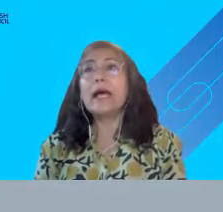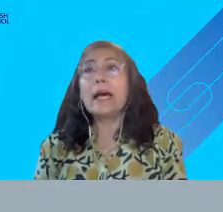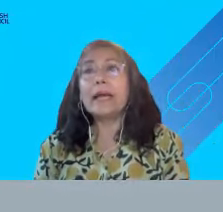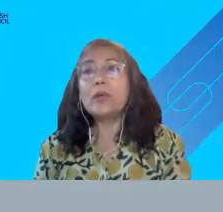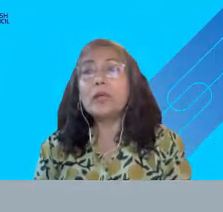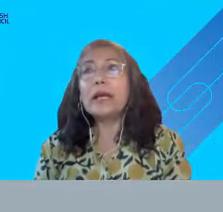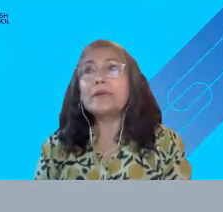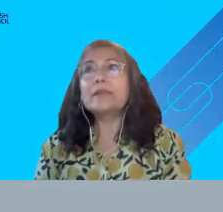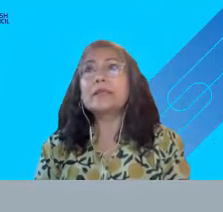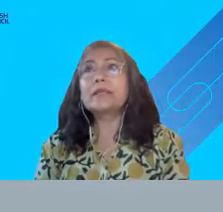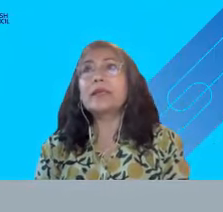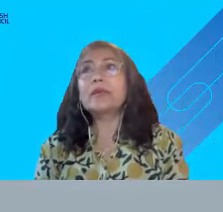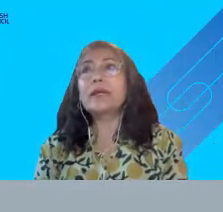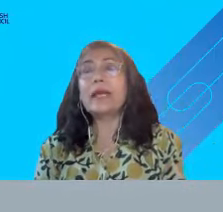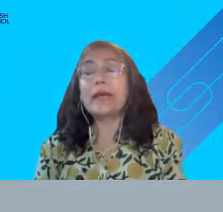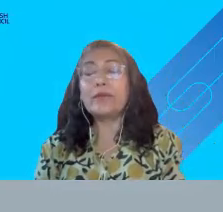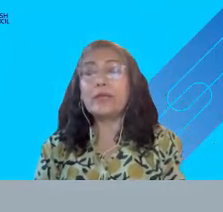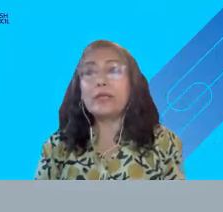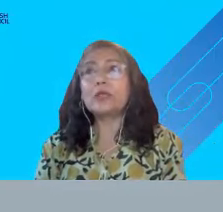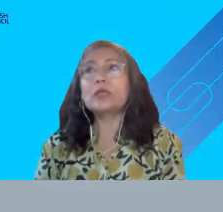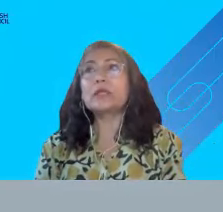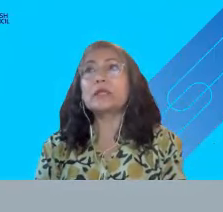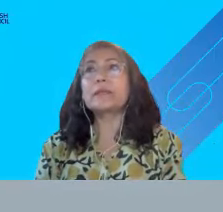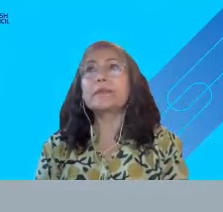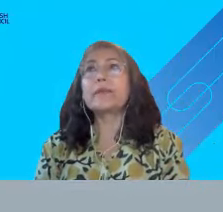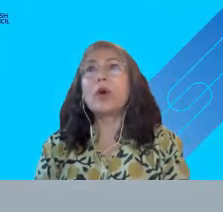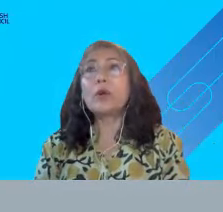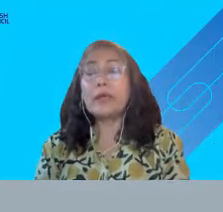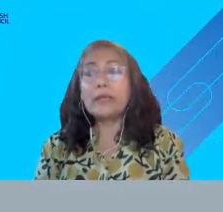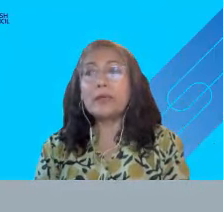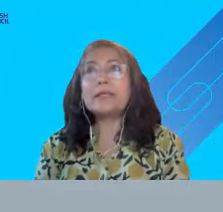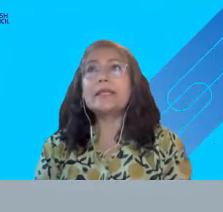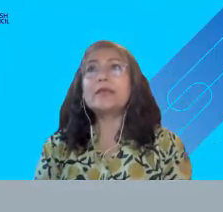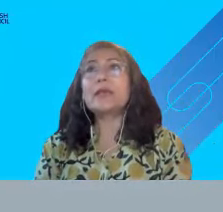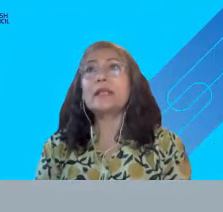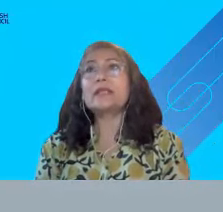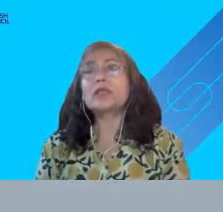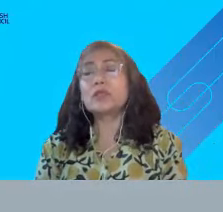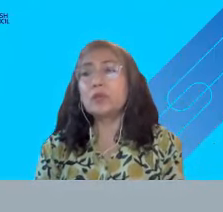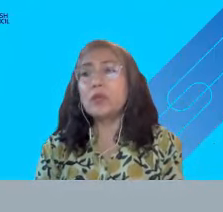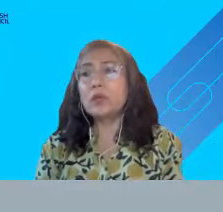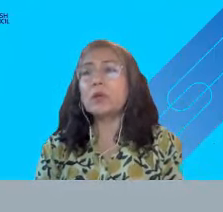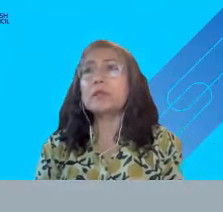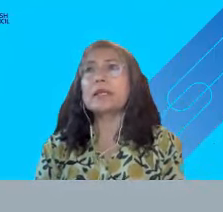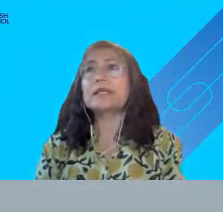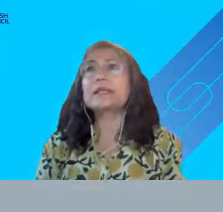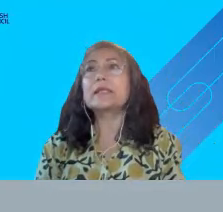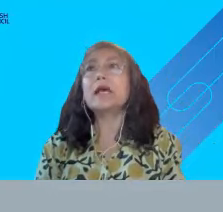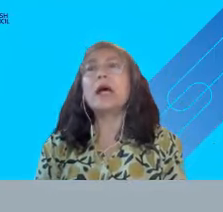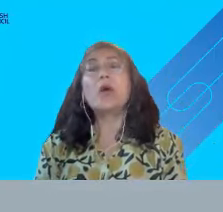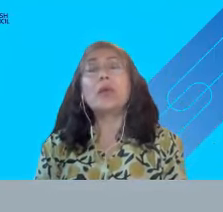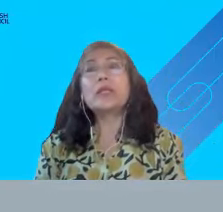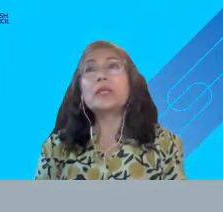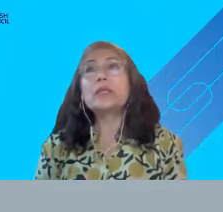degrees and will adversely affect every ecosystem. Already, we are seeing threats such as food and water